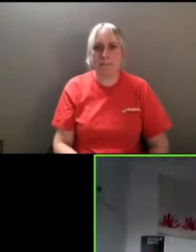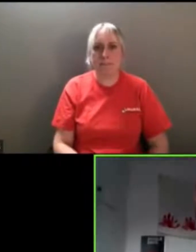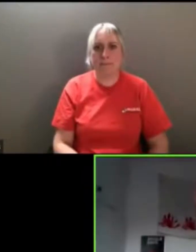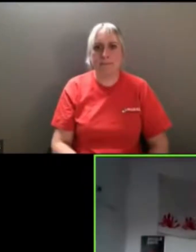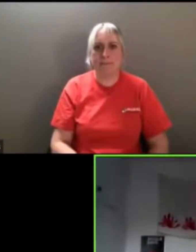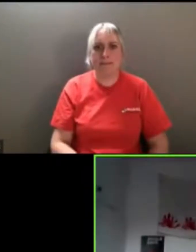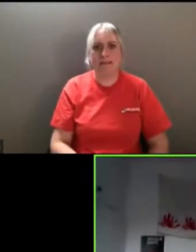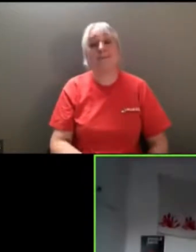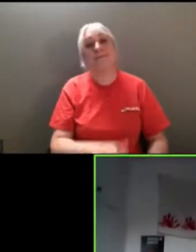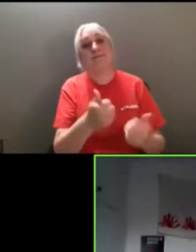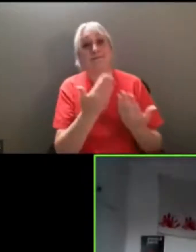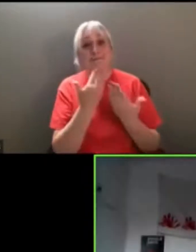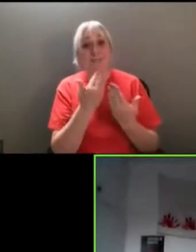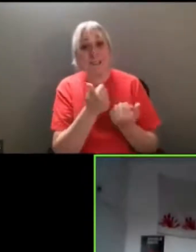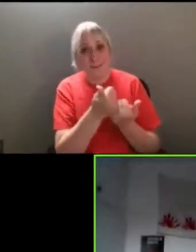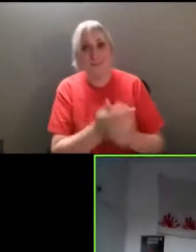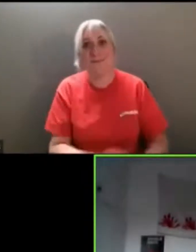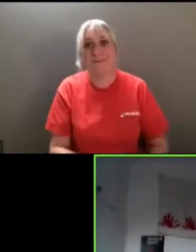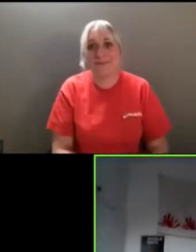Thank you.